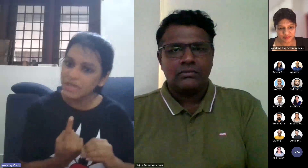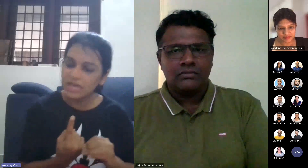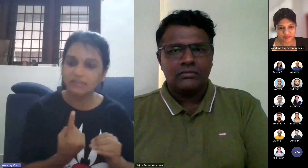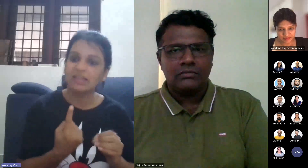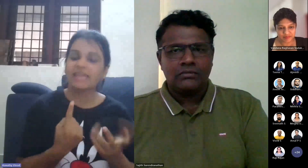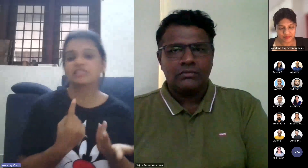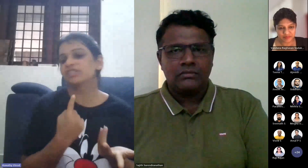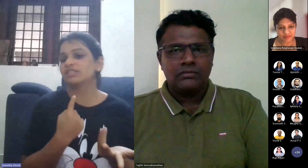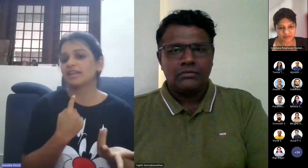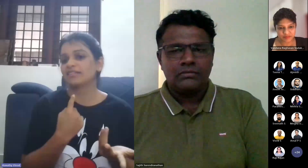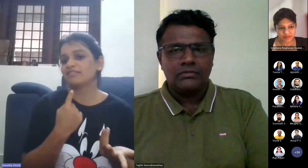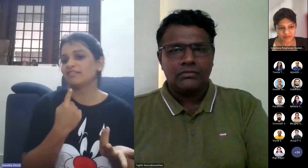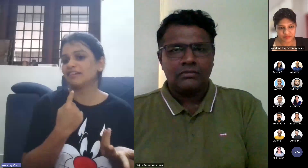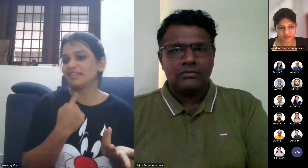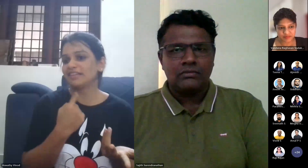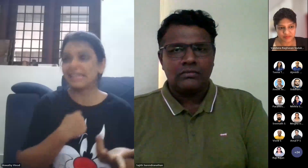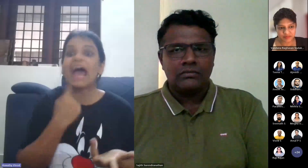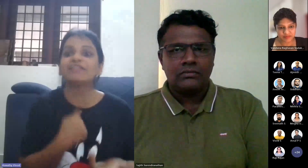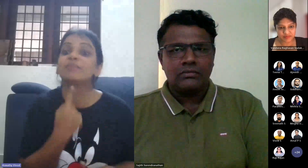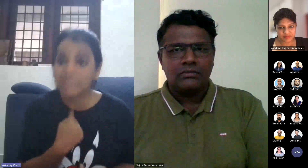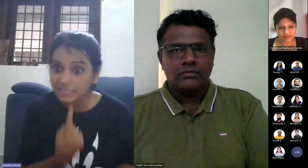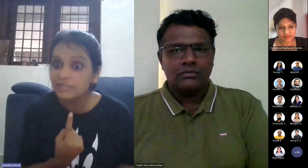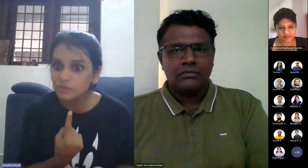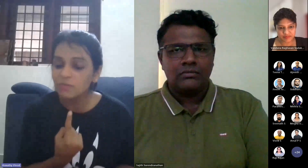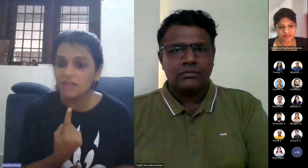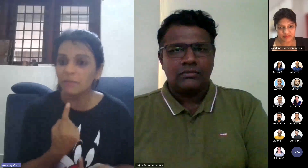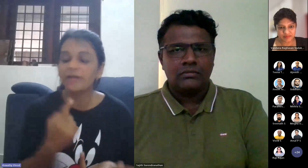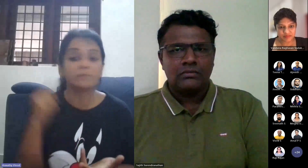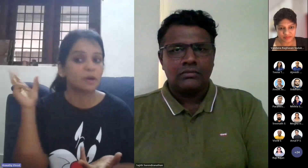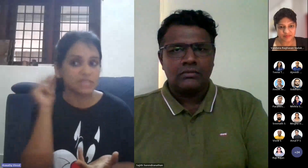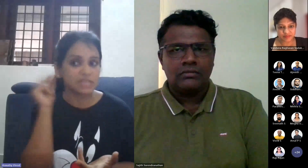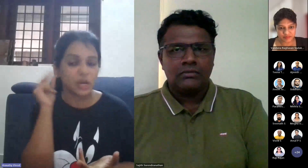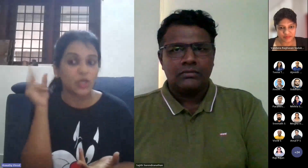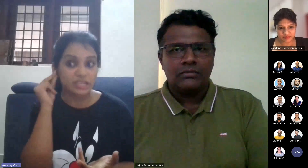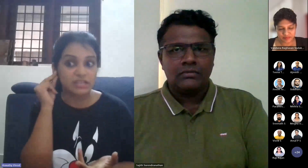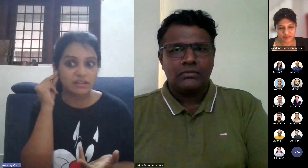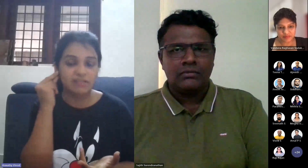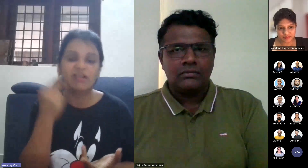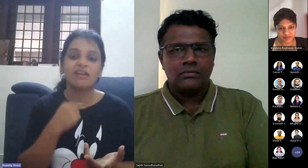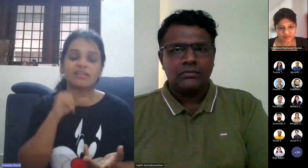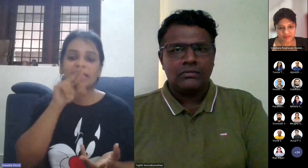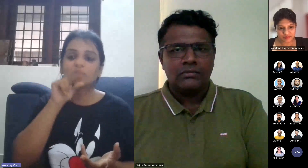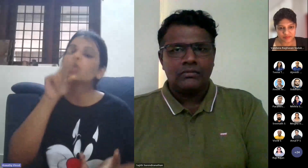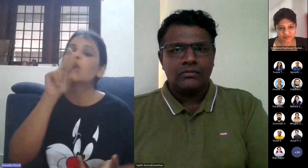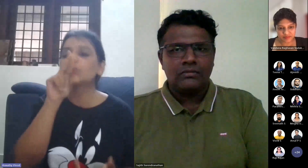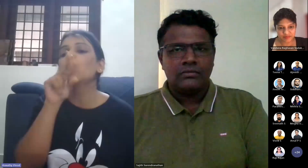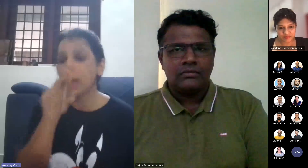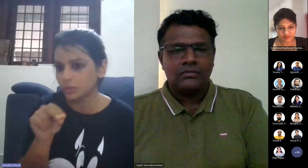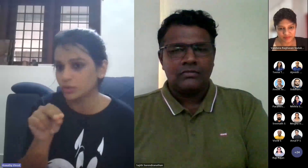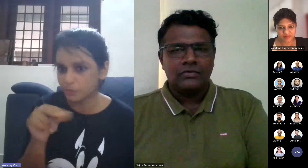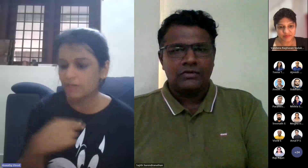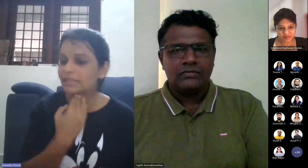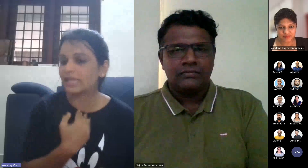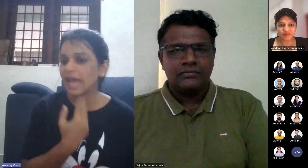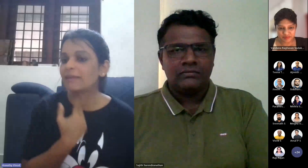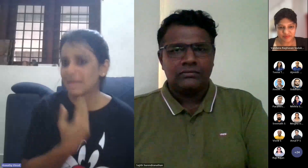cannot speak. It's just that they have the ability to speak, but because they cannot hear, they do not know how